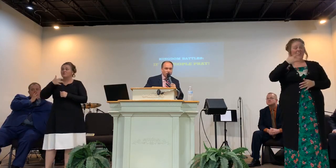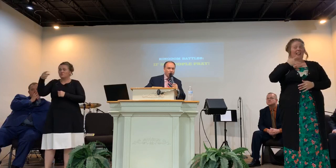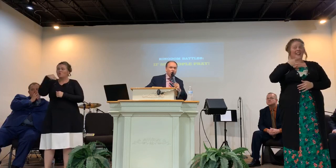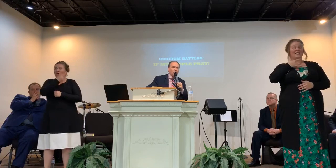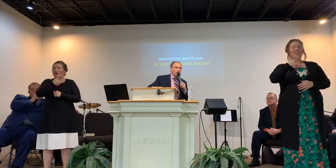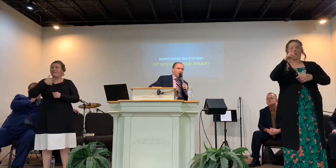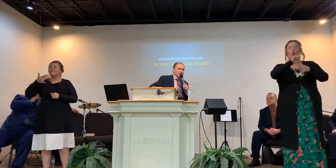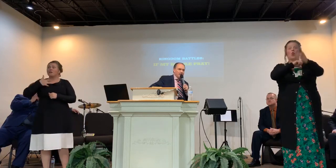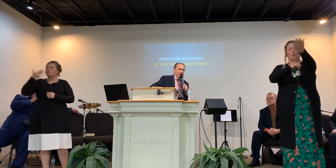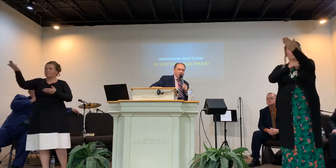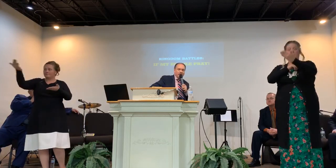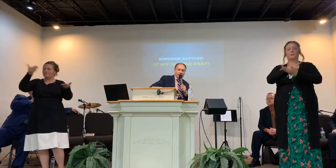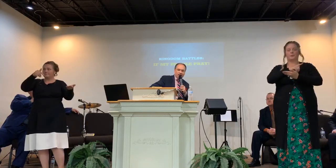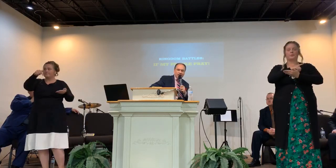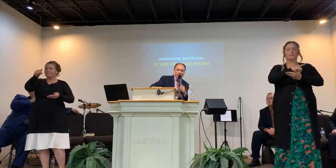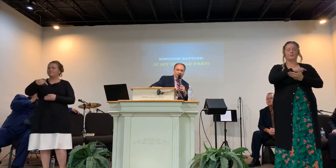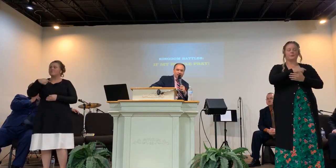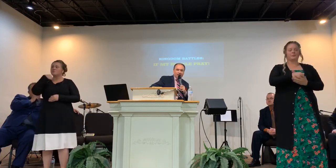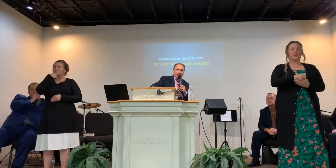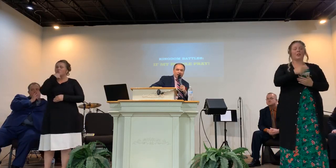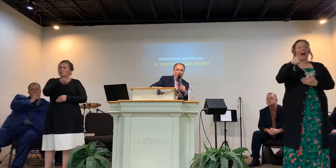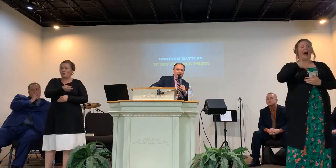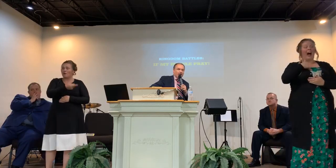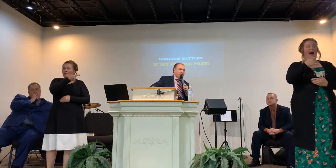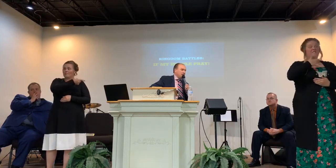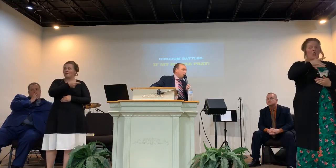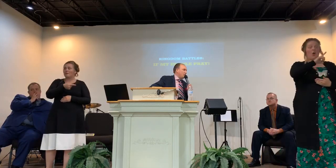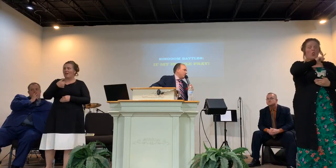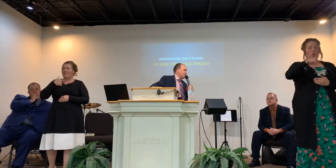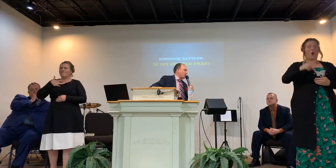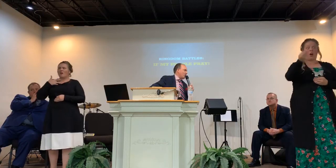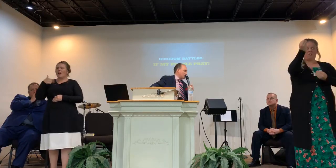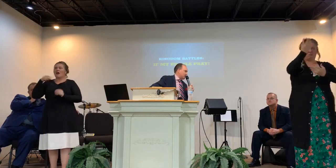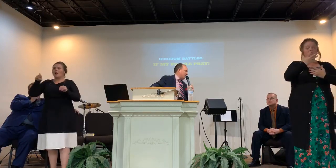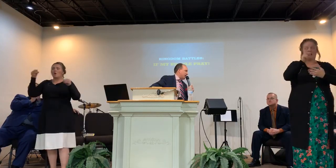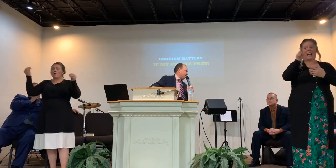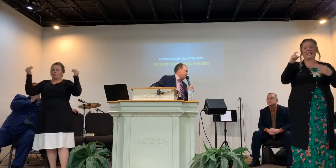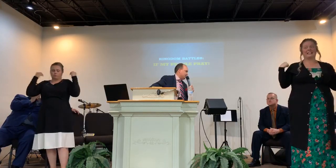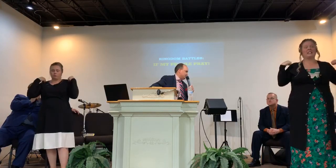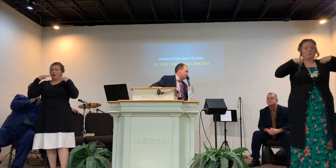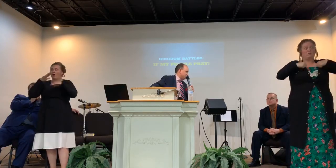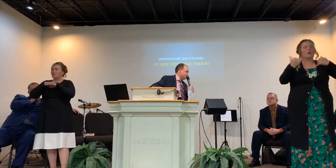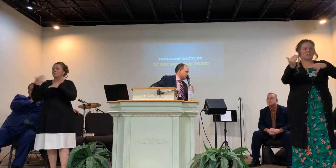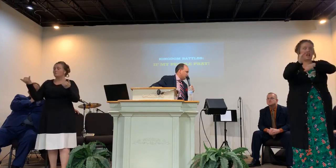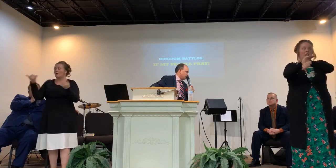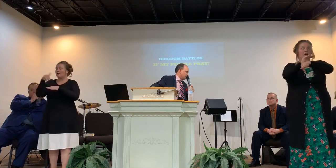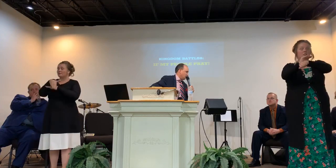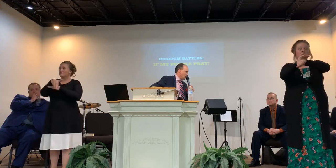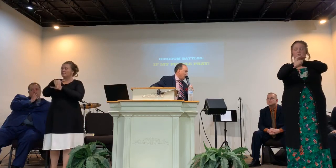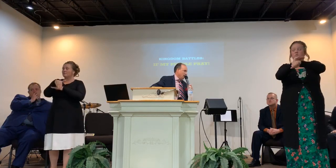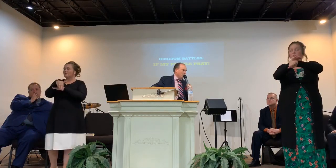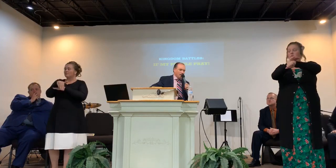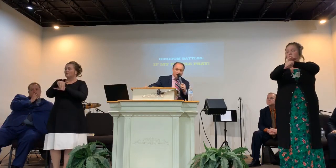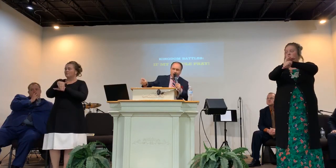I felt the Lord tell me that I needed to put this on tonight.